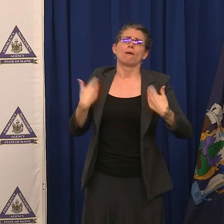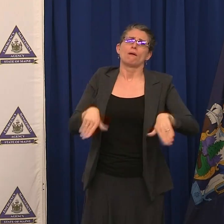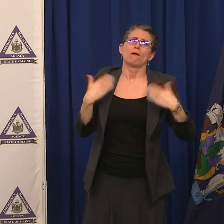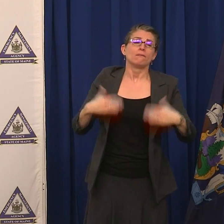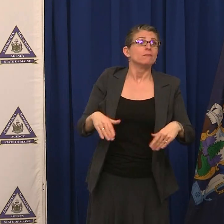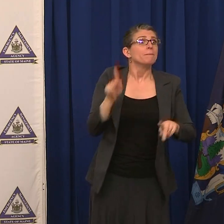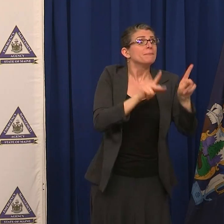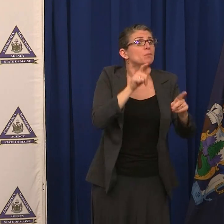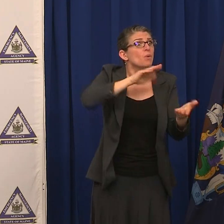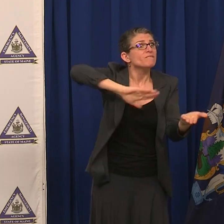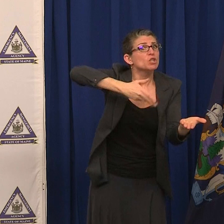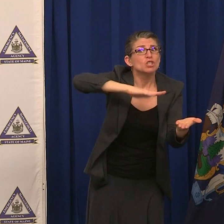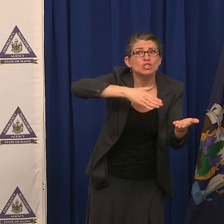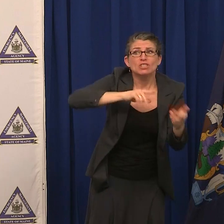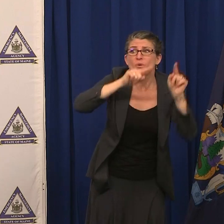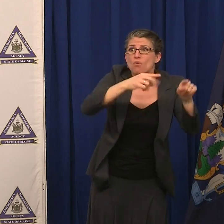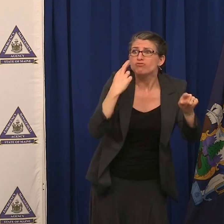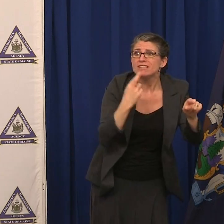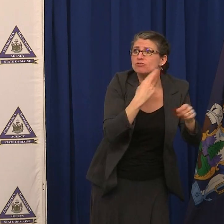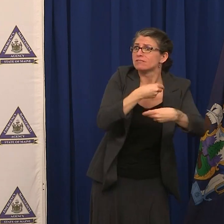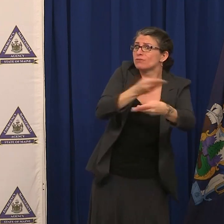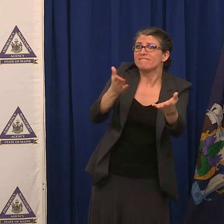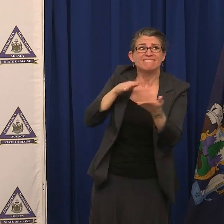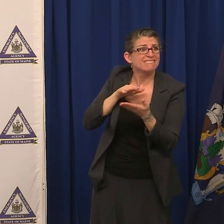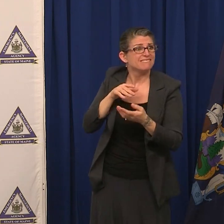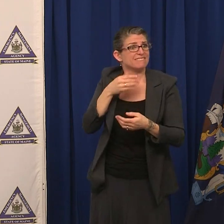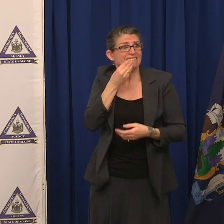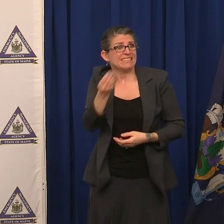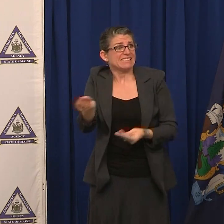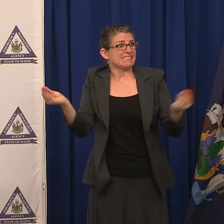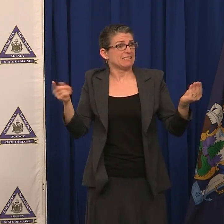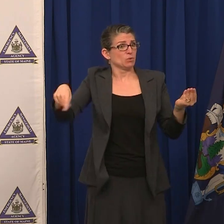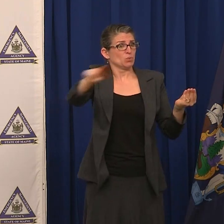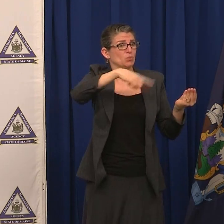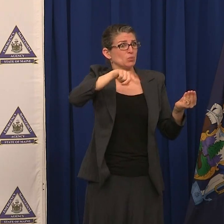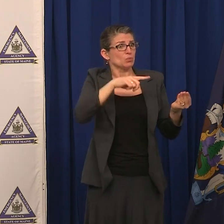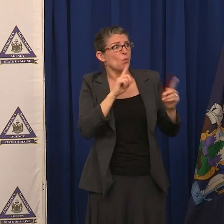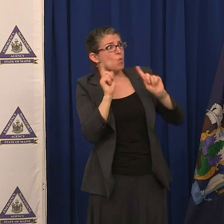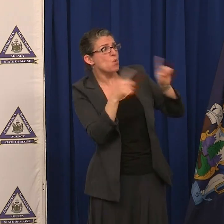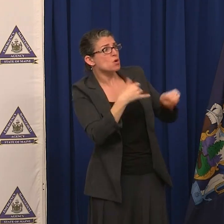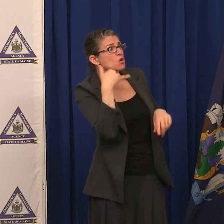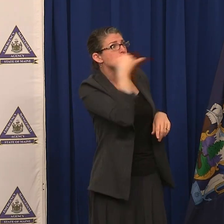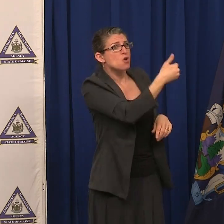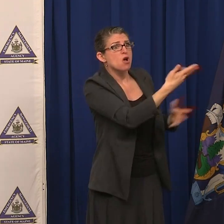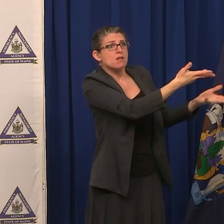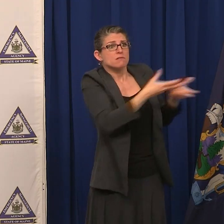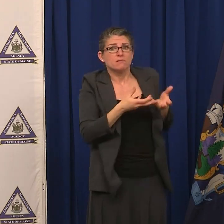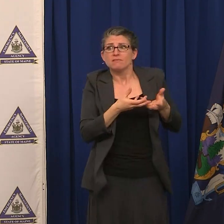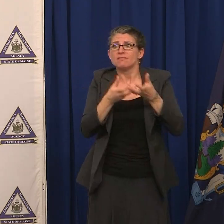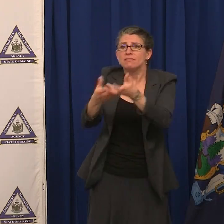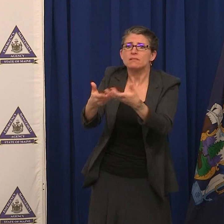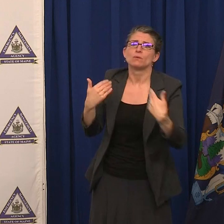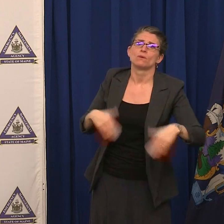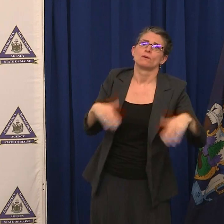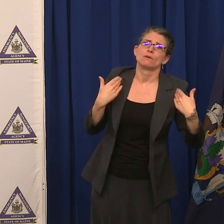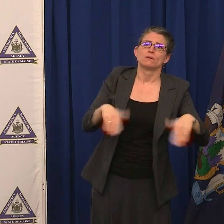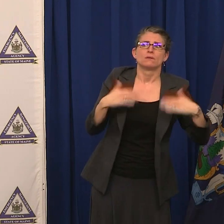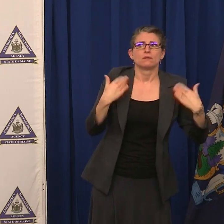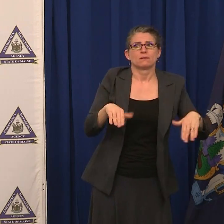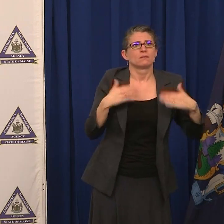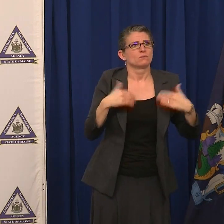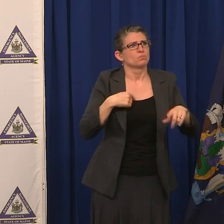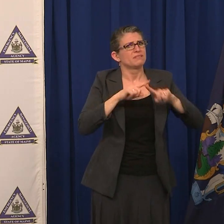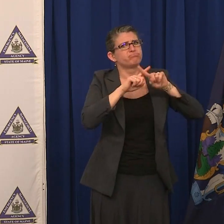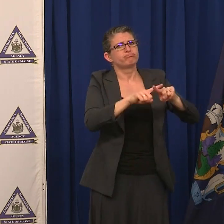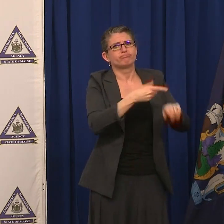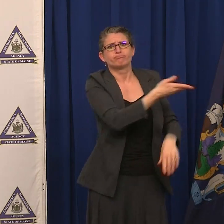into a hospital. But they are the ones who are keeping the healthcare system functioning at